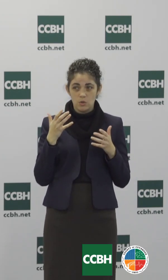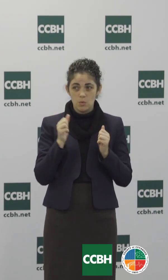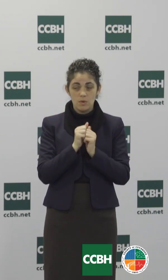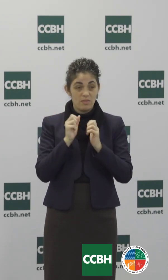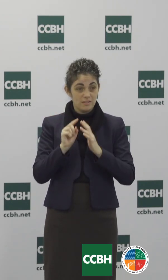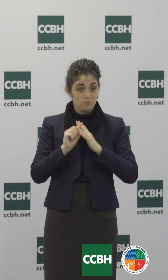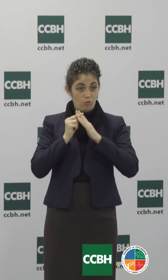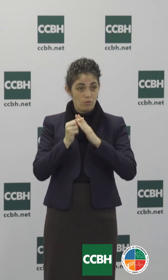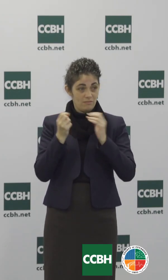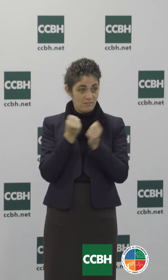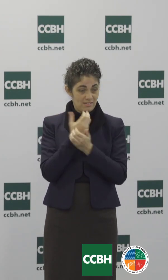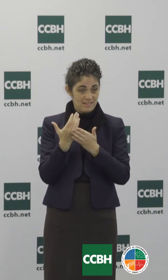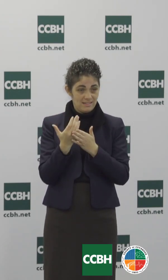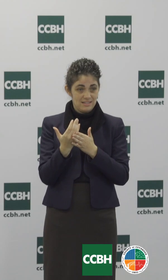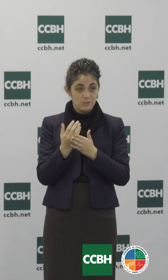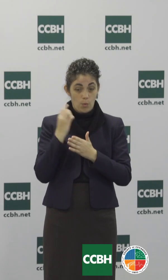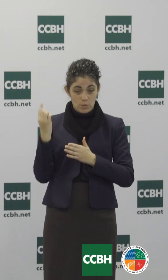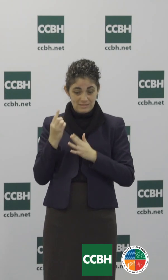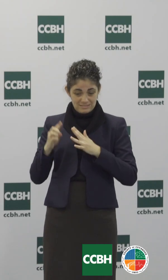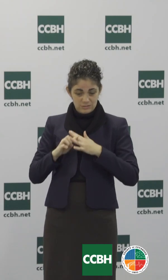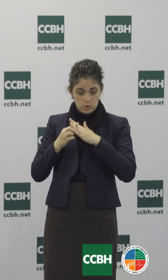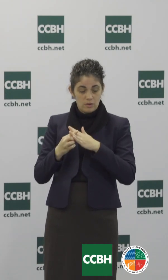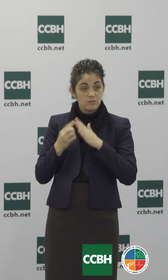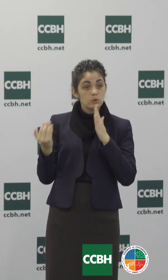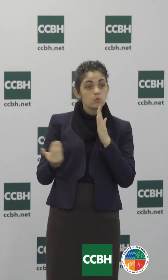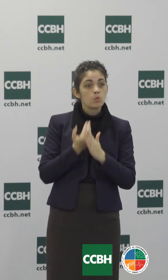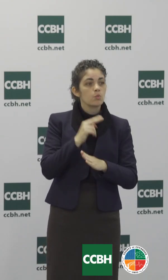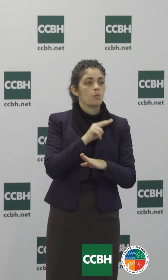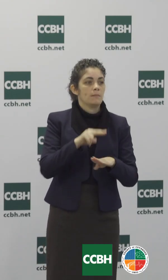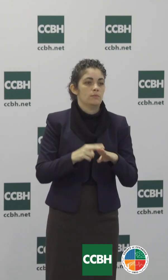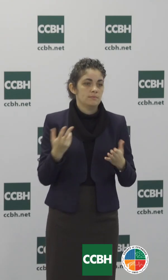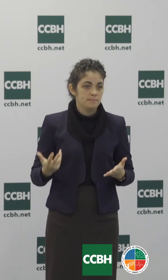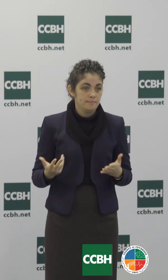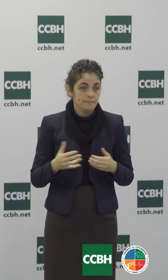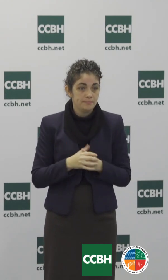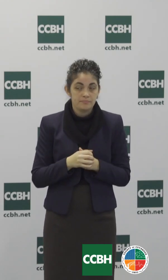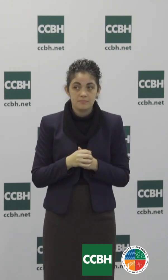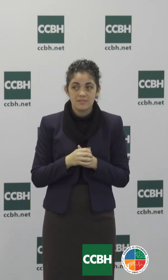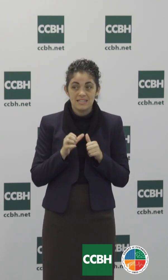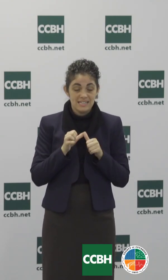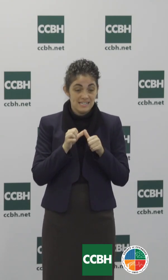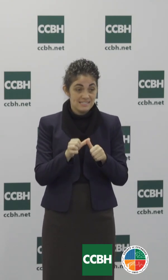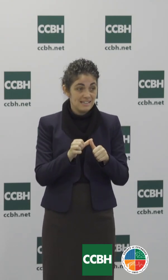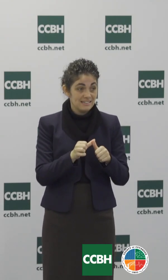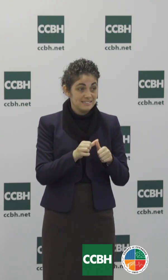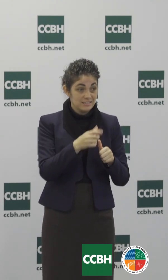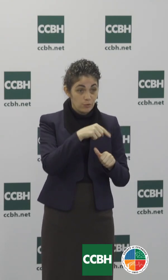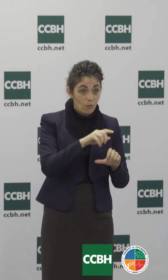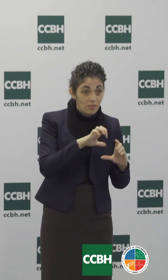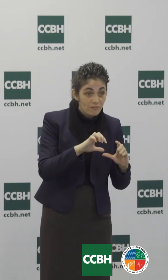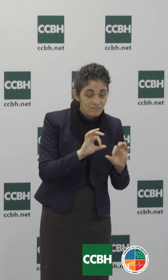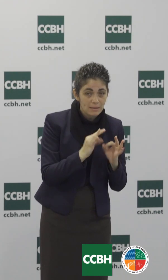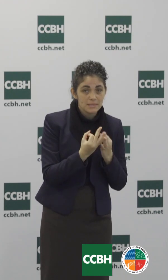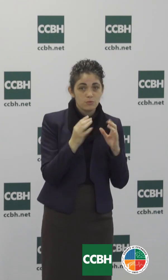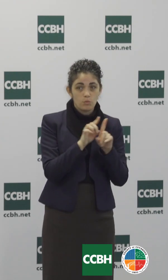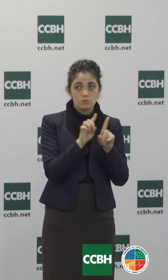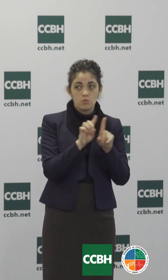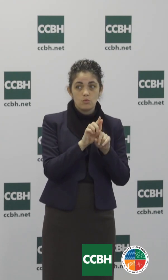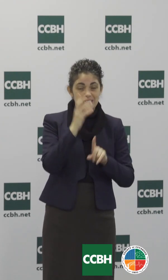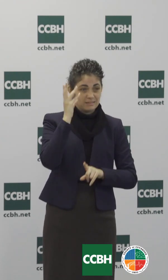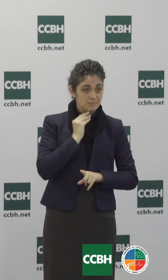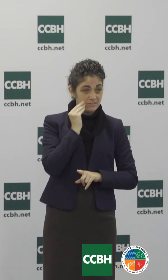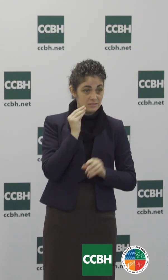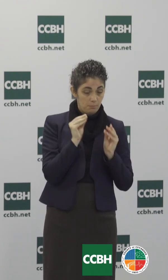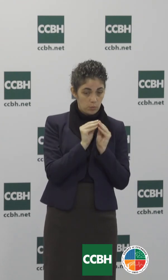initial stage of this. It's just the beginning of the new normal. And so as long-term care facility families that